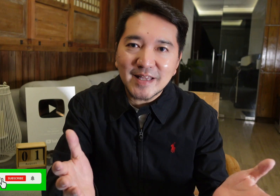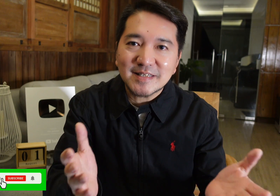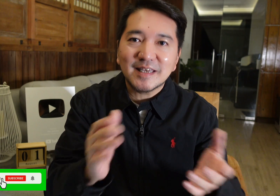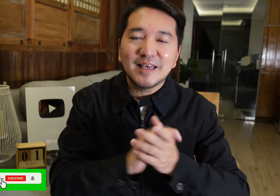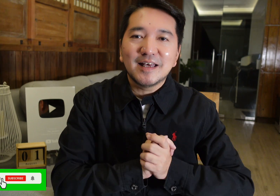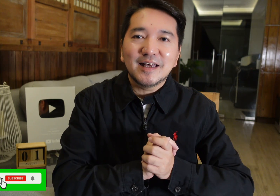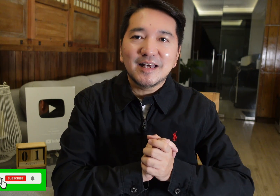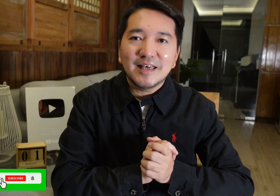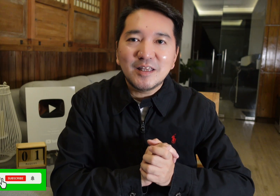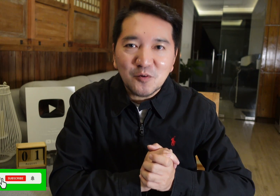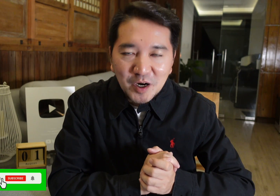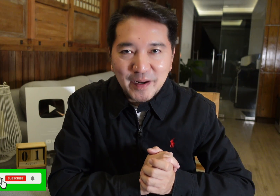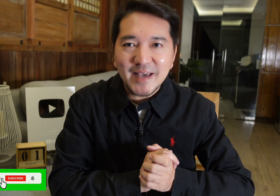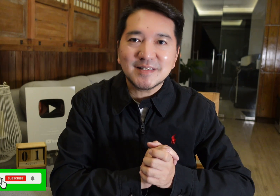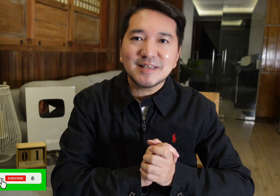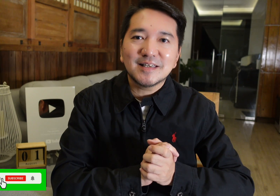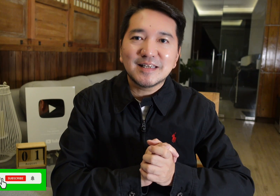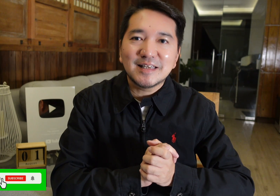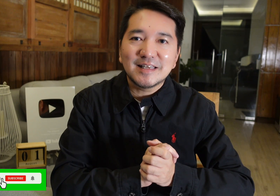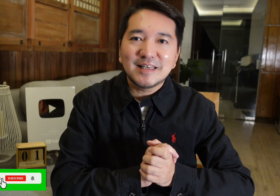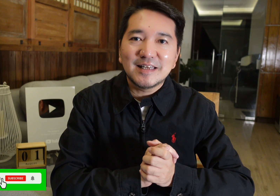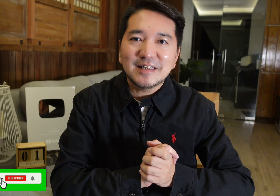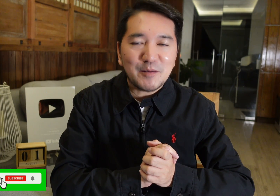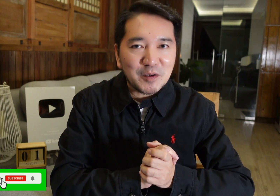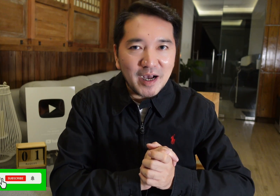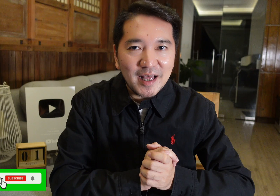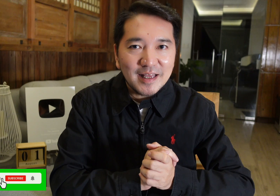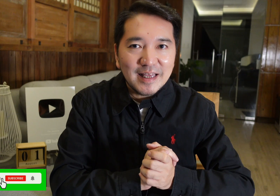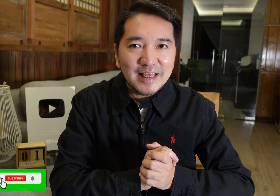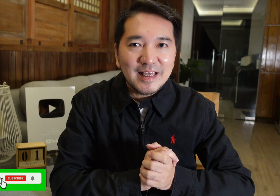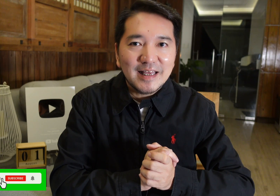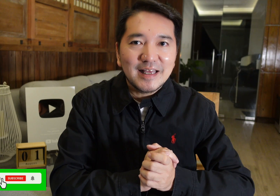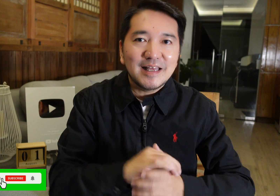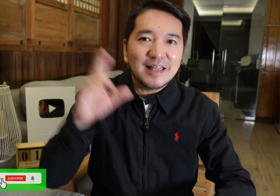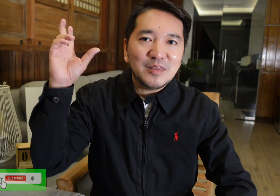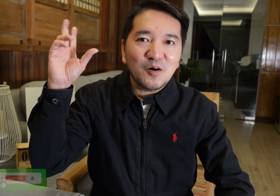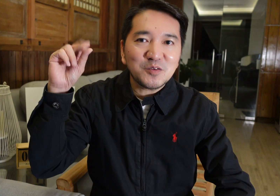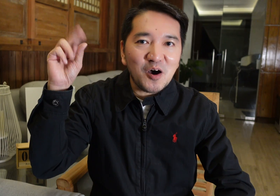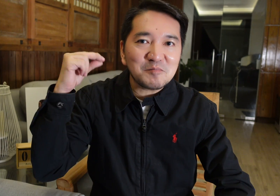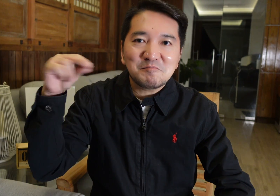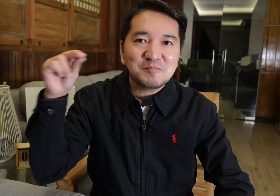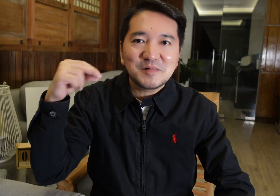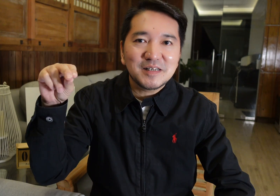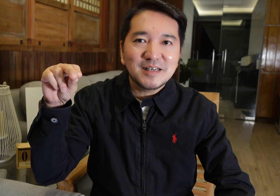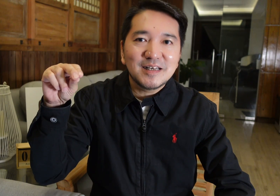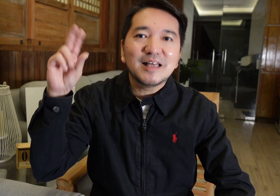friends in your workplace. Sabi ko nga, no talk,